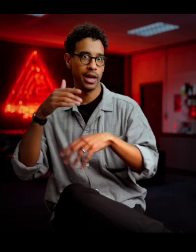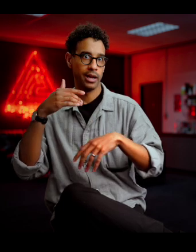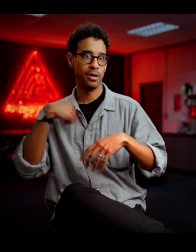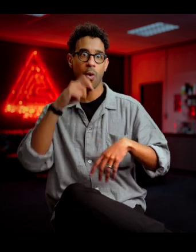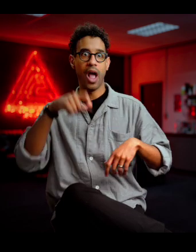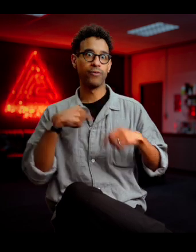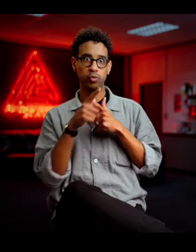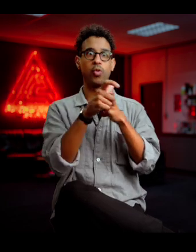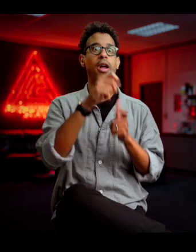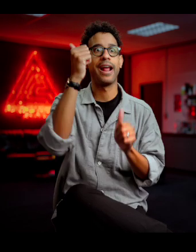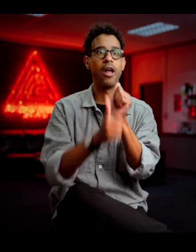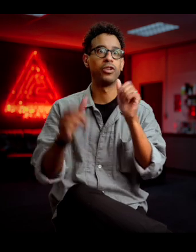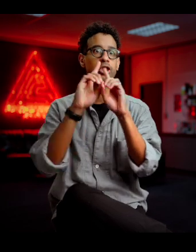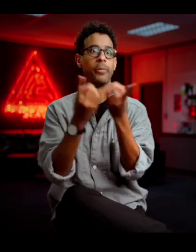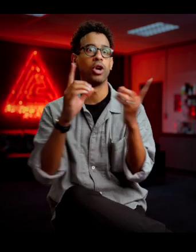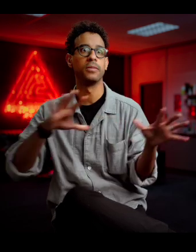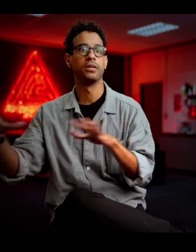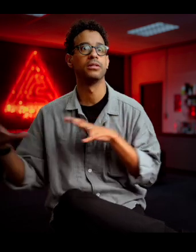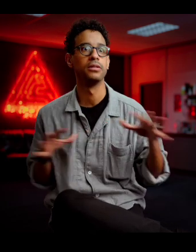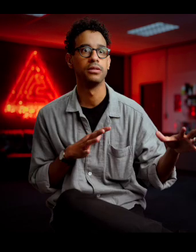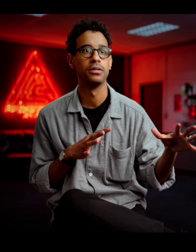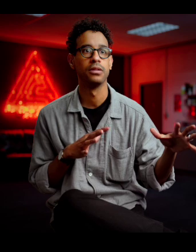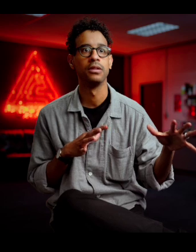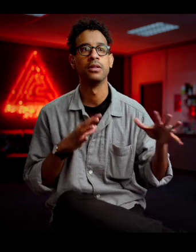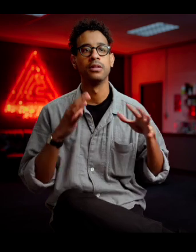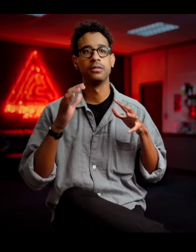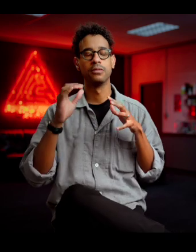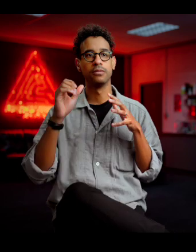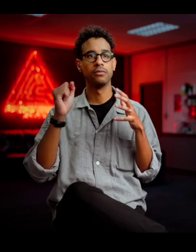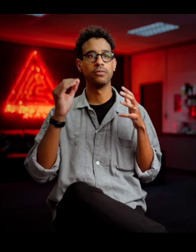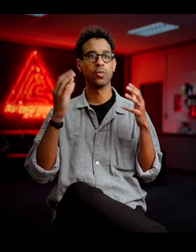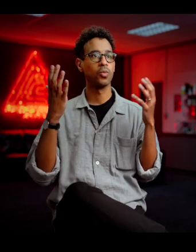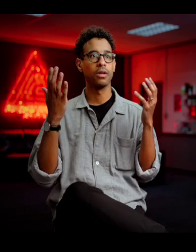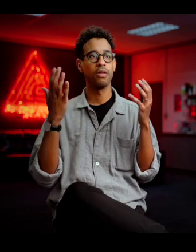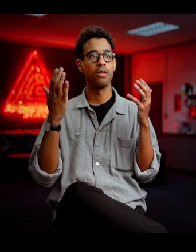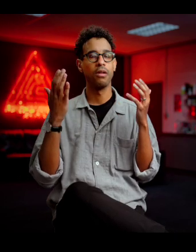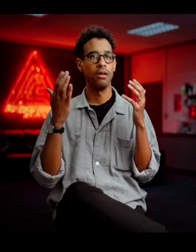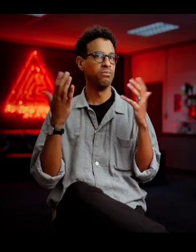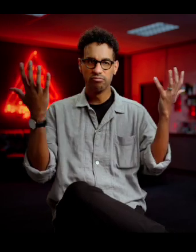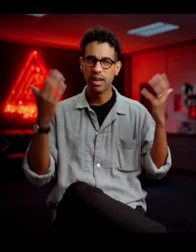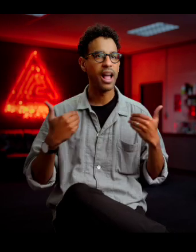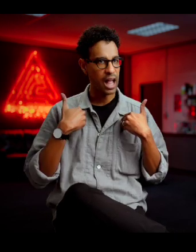that, the ASL consultant doesn't have to run to every single department, but people there that understand and have